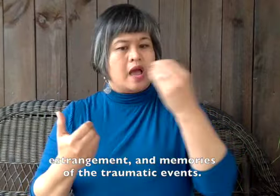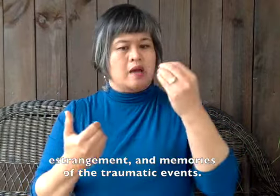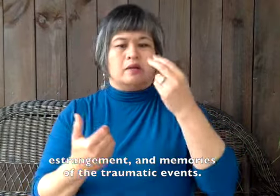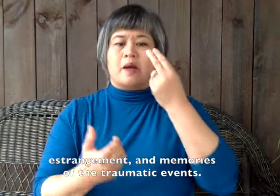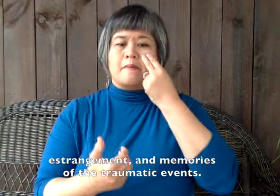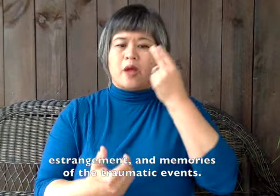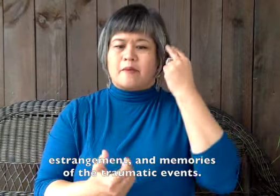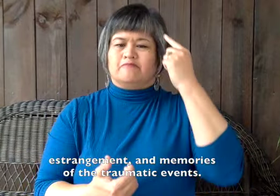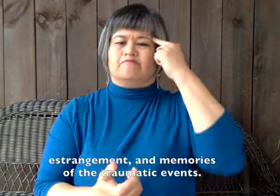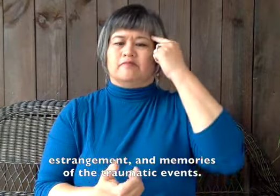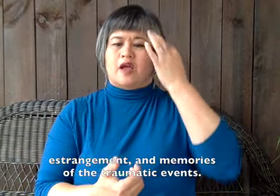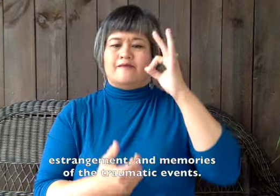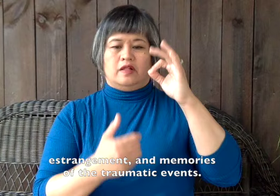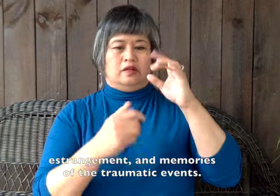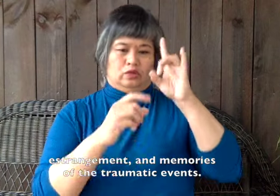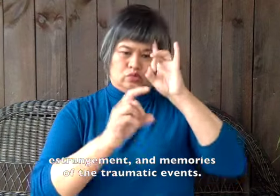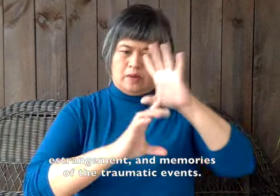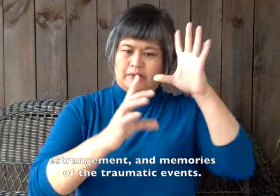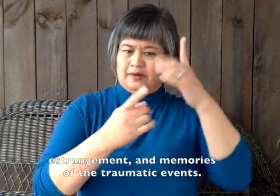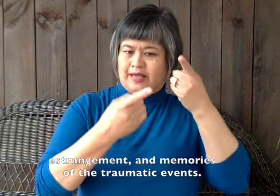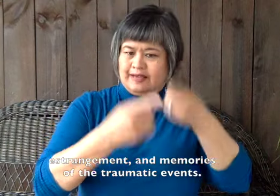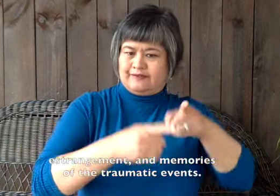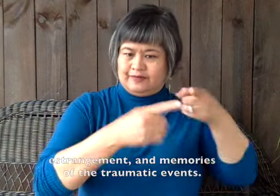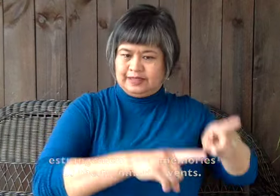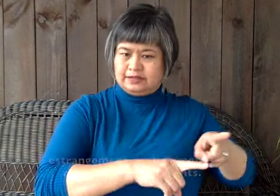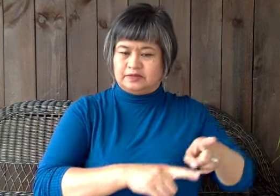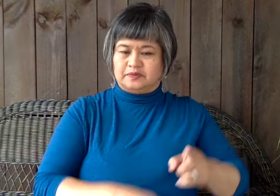engagement and memories of the traumatic events,